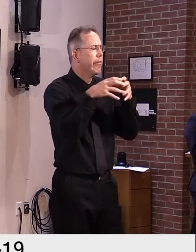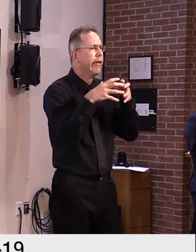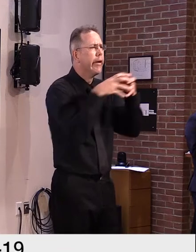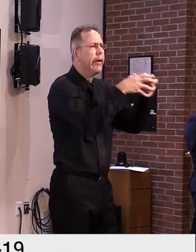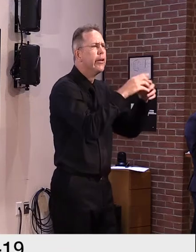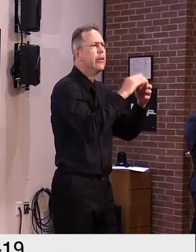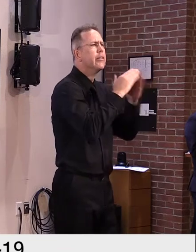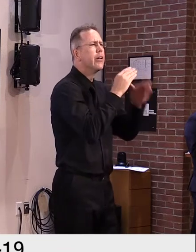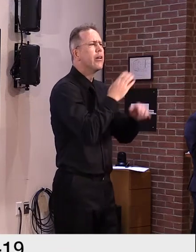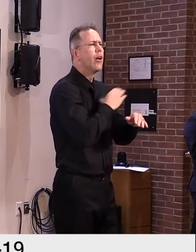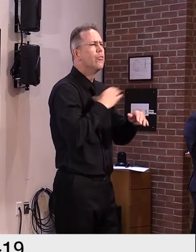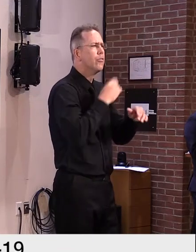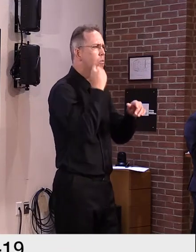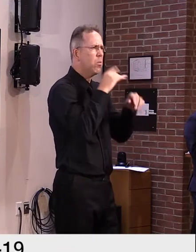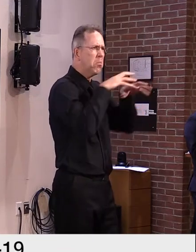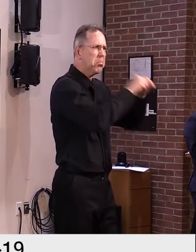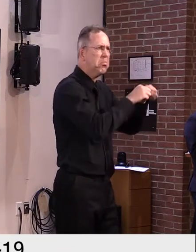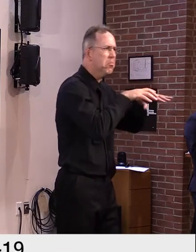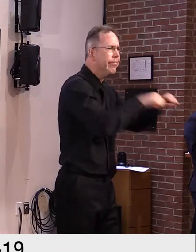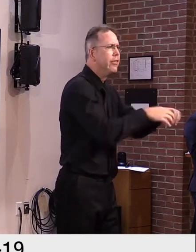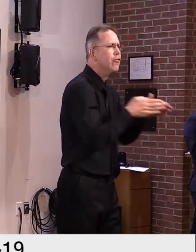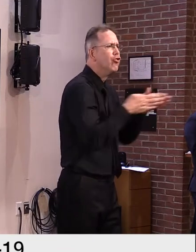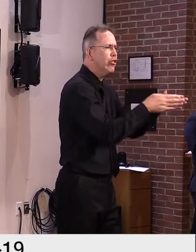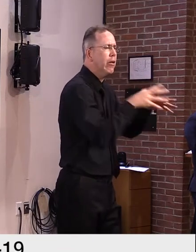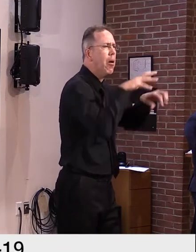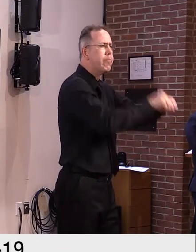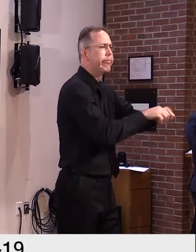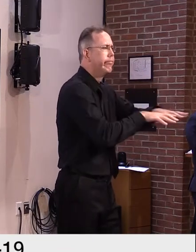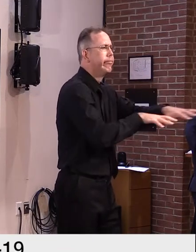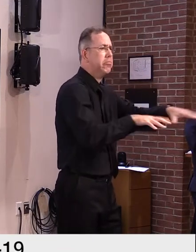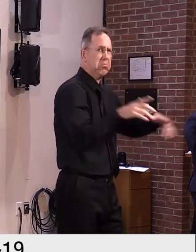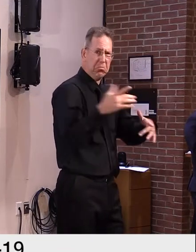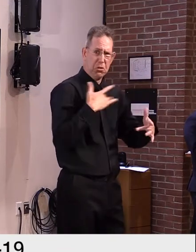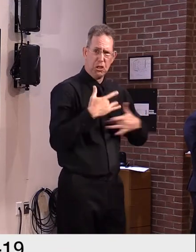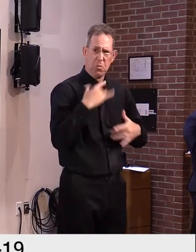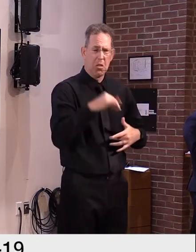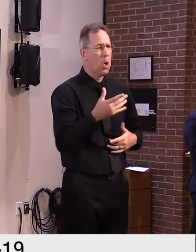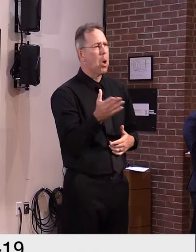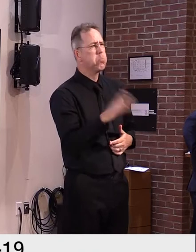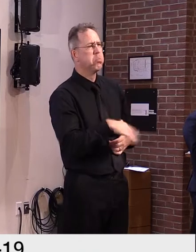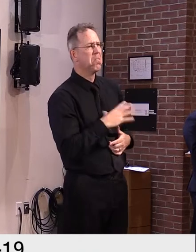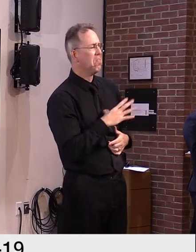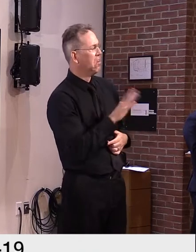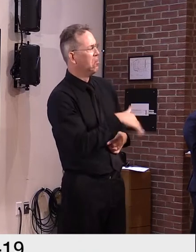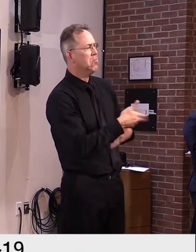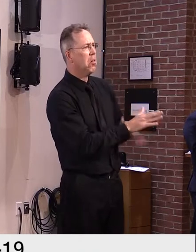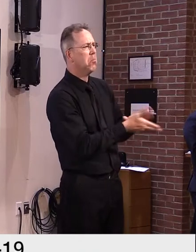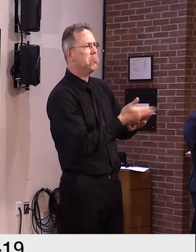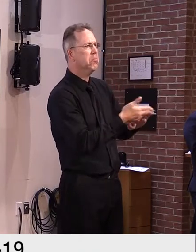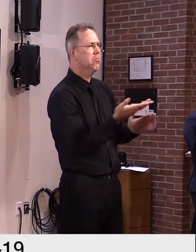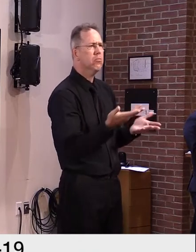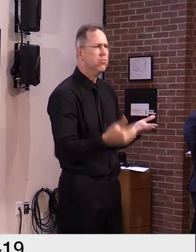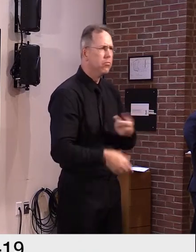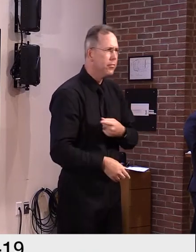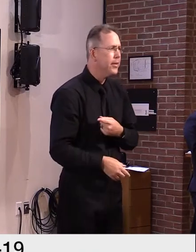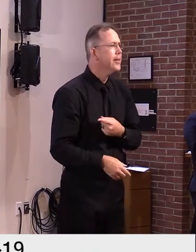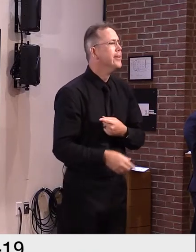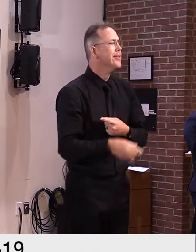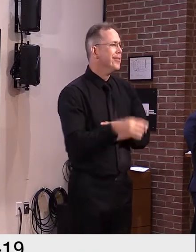it's about remaining a peaceful protest, which it seemed appeared to be from my